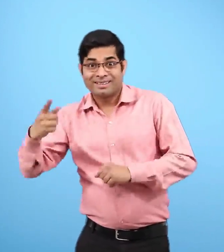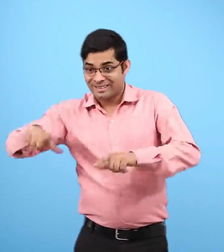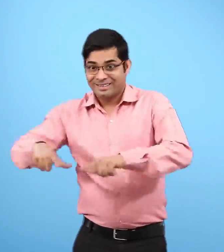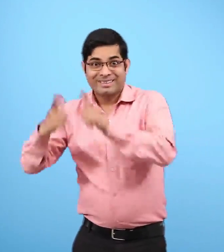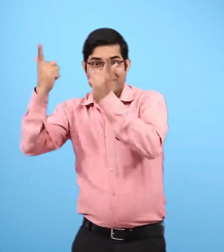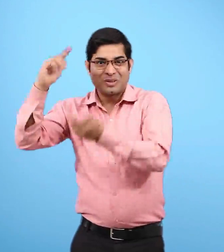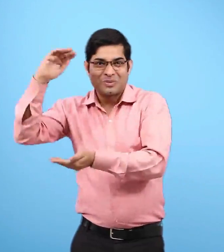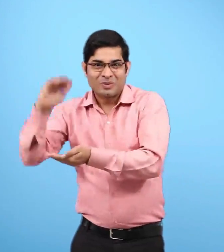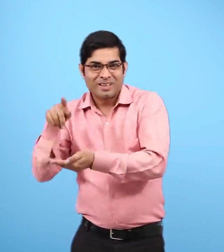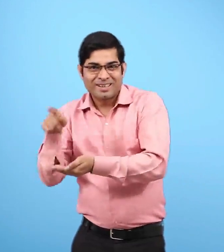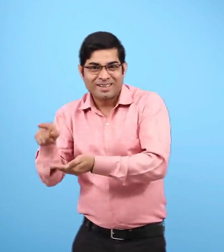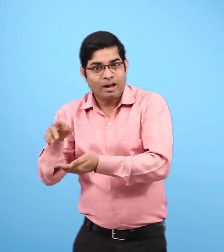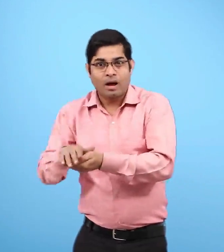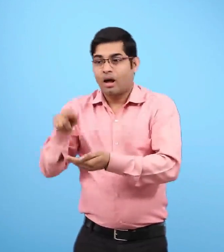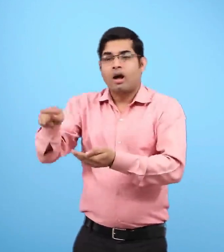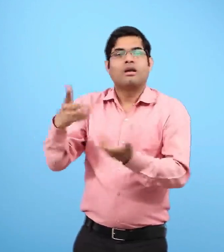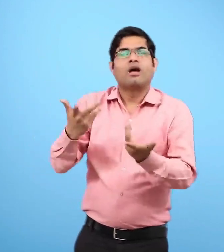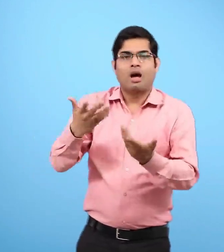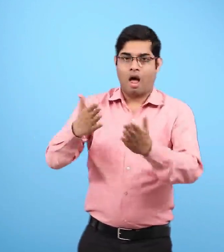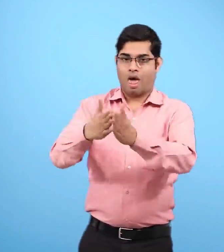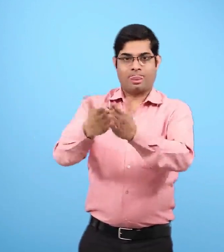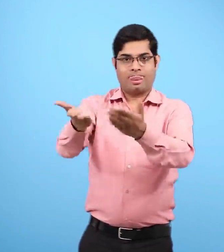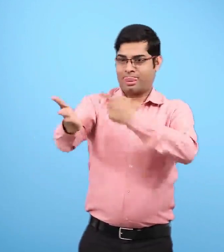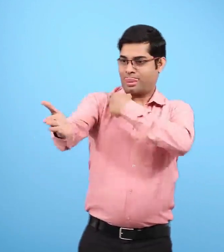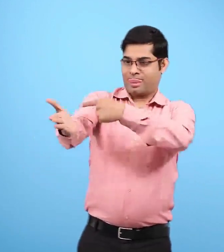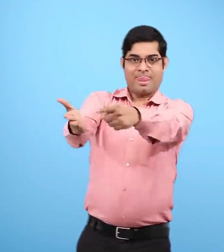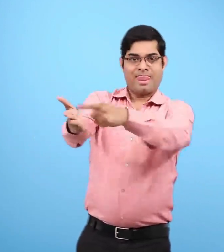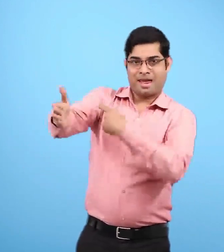and plant 2 is as tall as your arm.